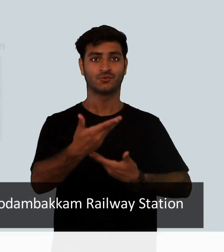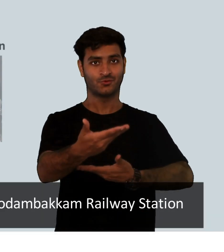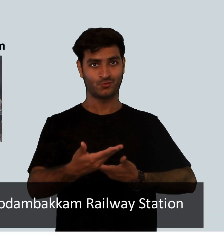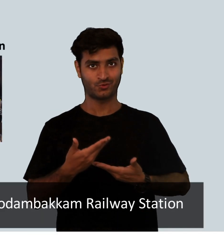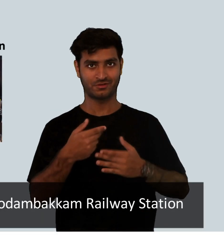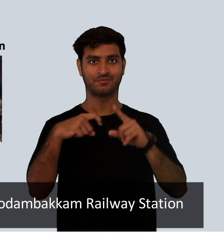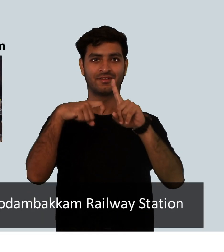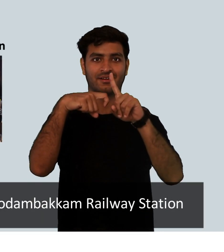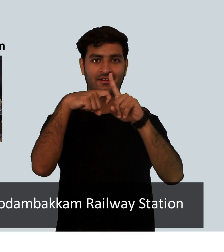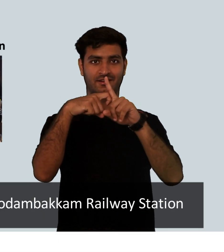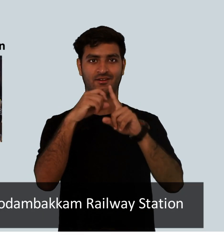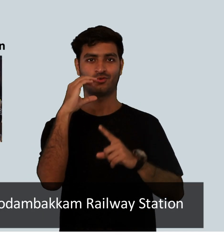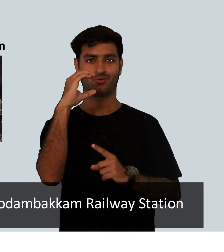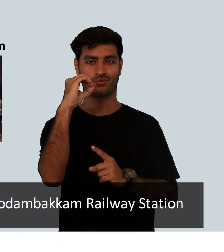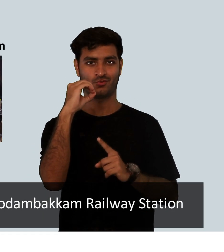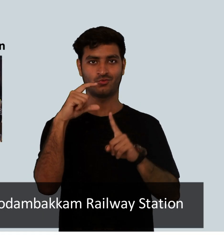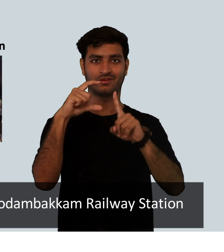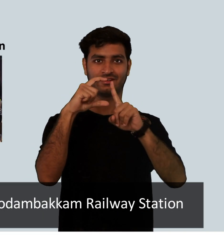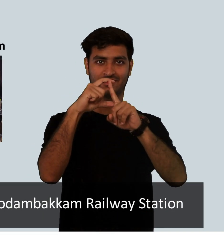Welcome to Kodambakam Railway Station.